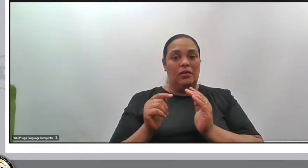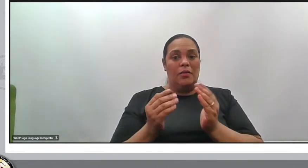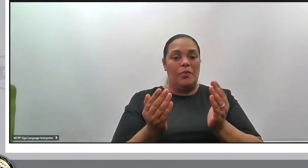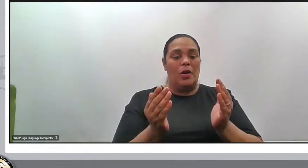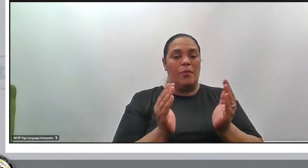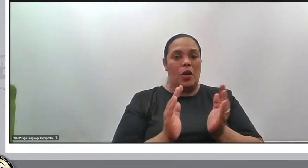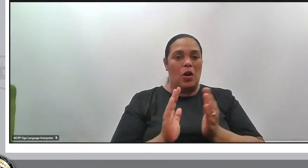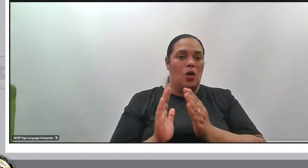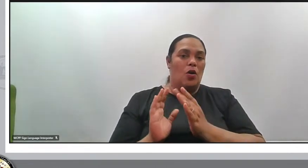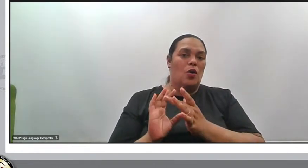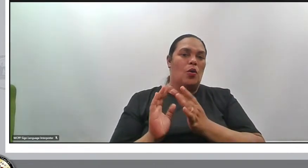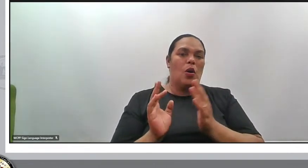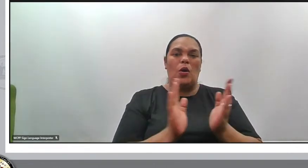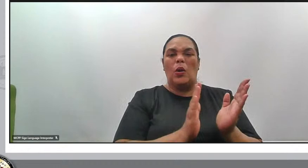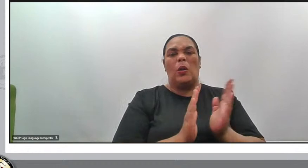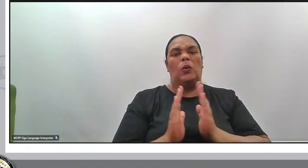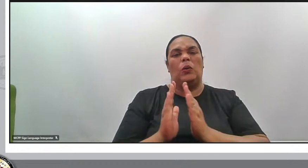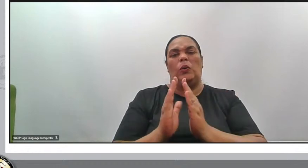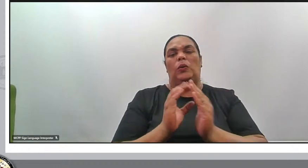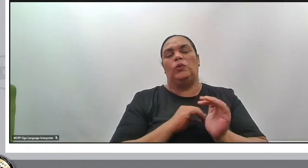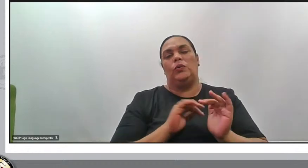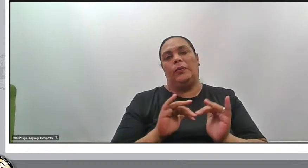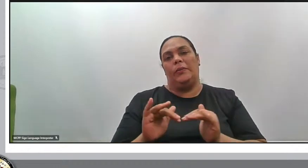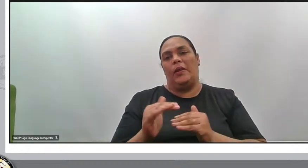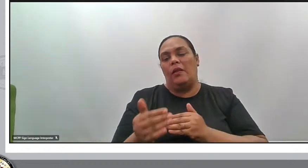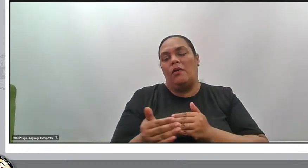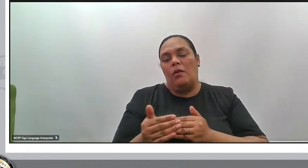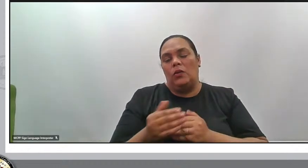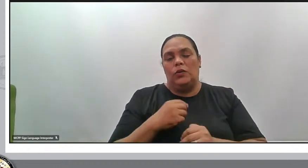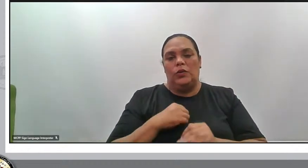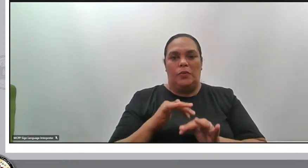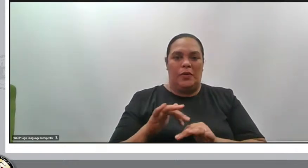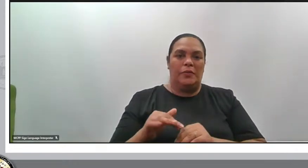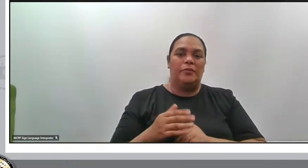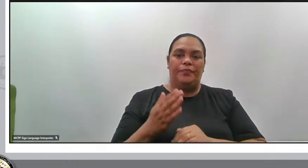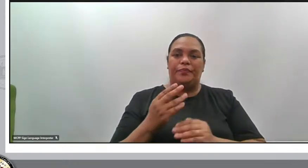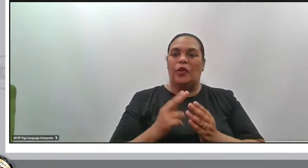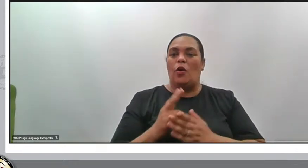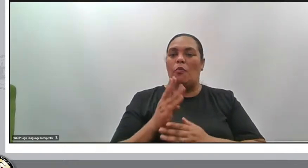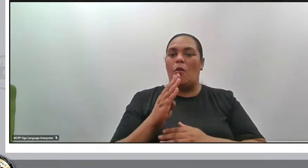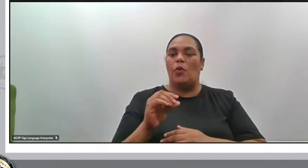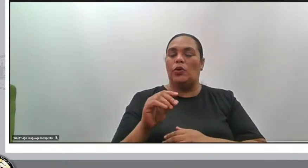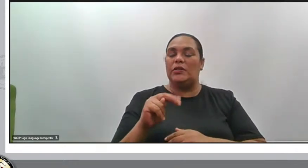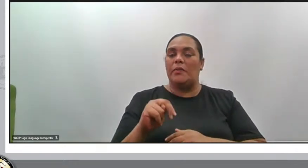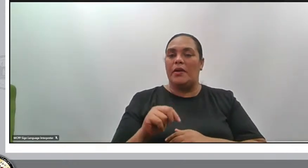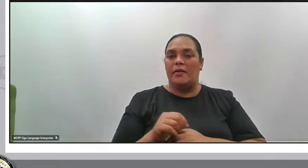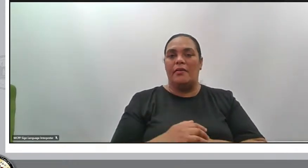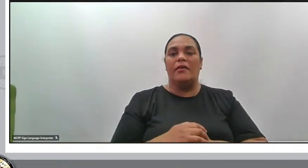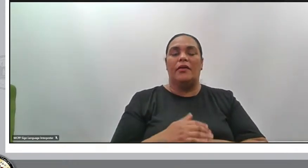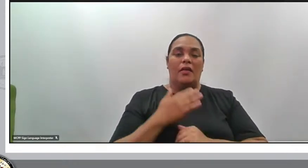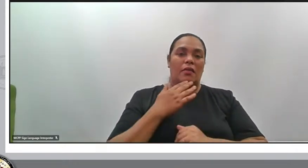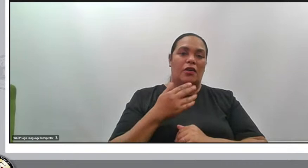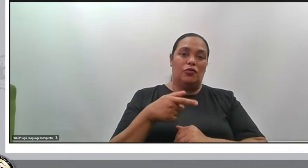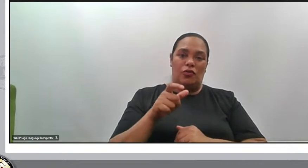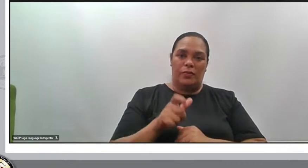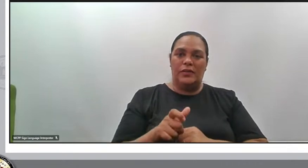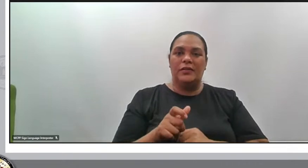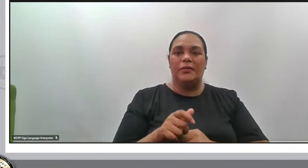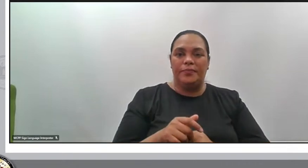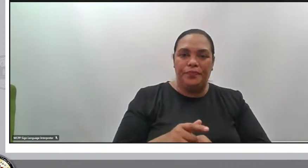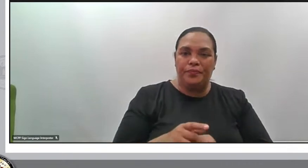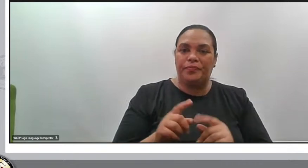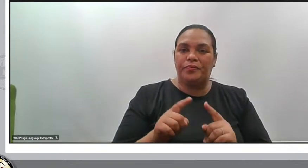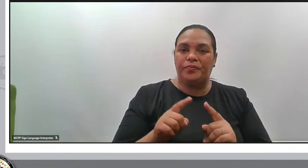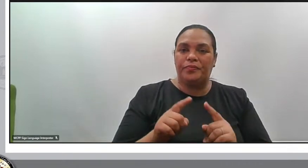the people? Thanks very much, Chair. Thank you. Honourable Bosman. Thank you, Chairperson. Chair, in terms